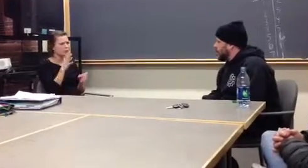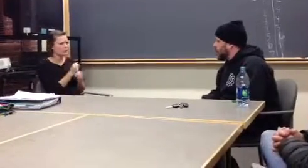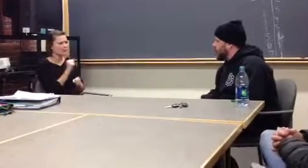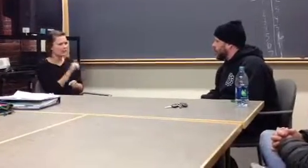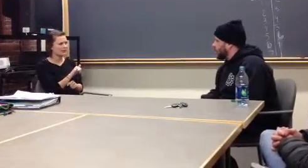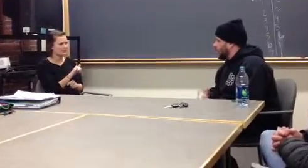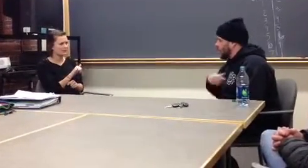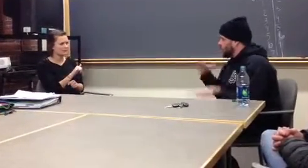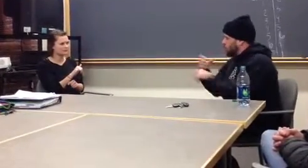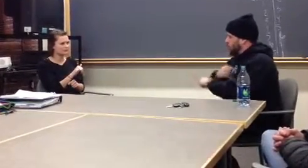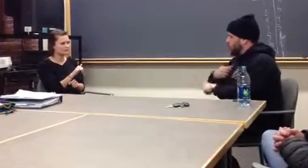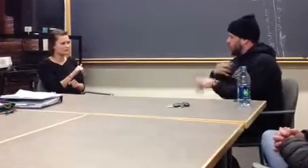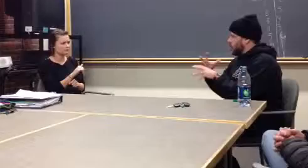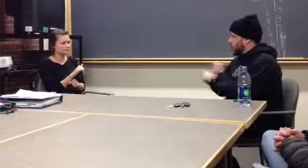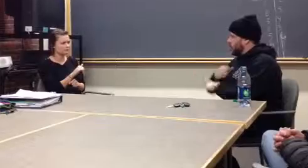game?